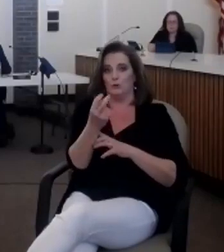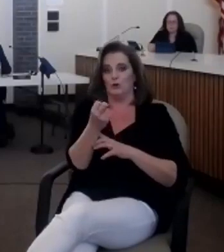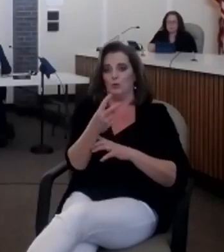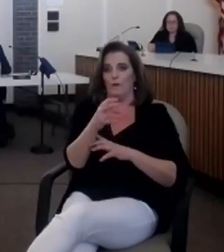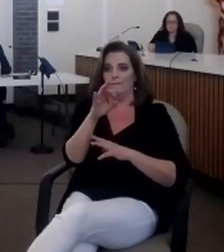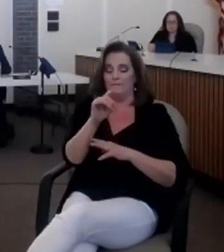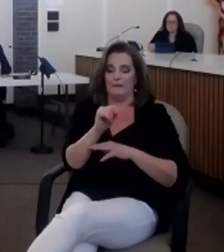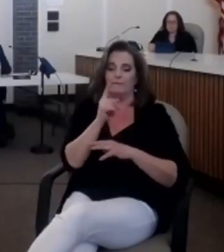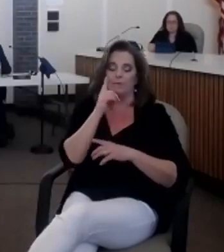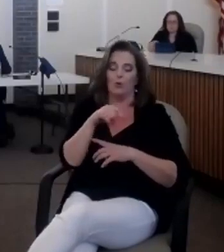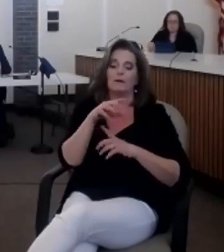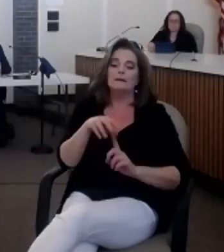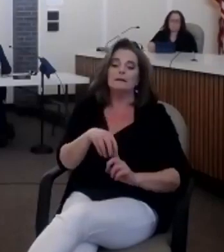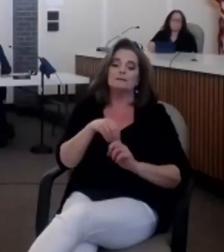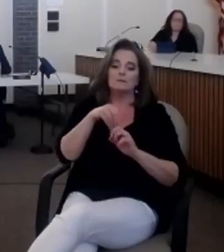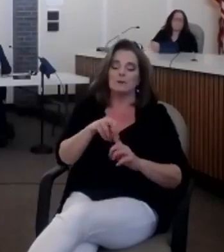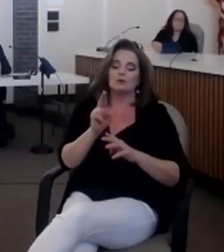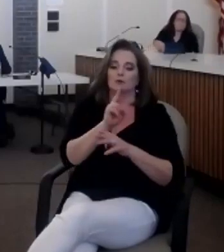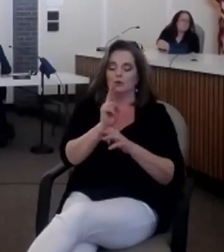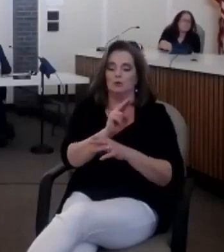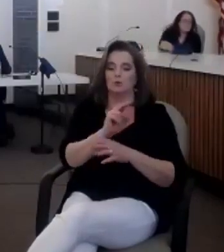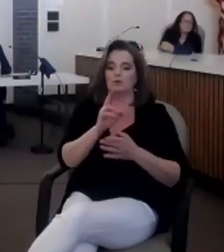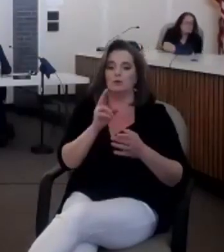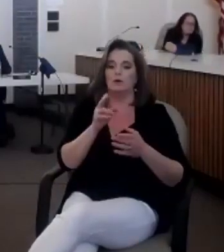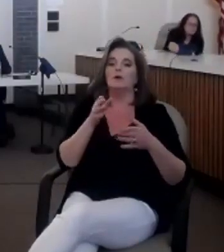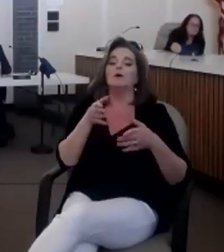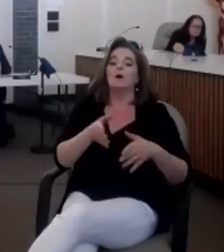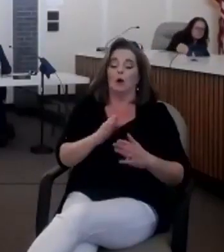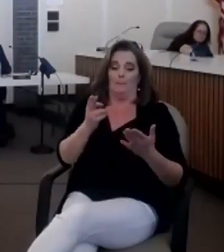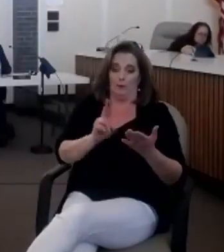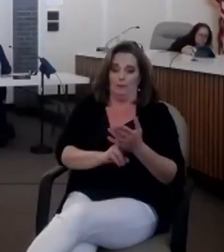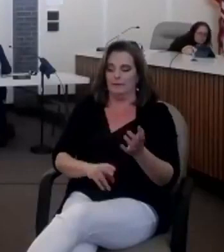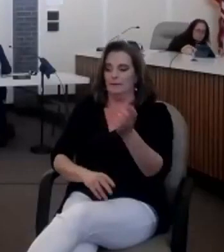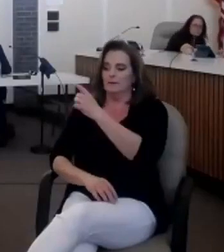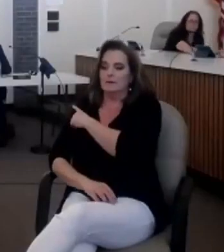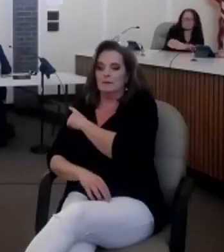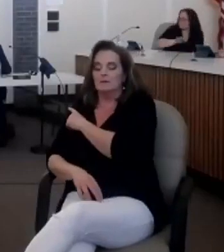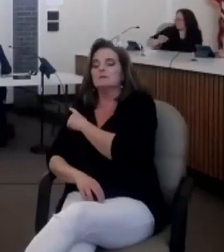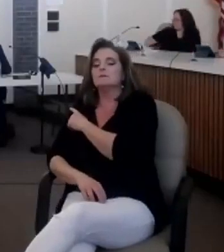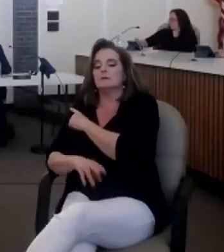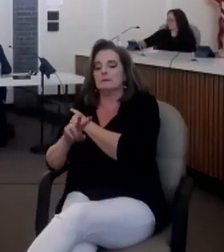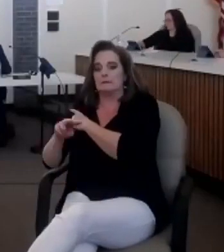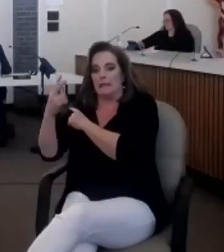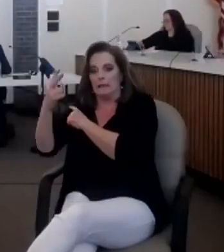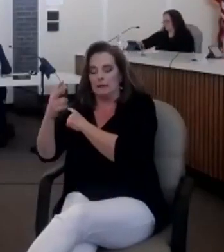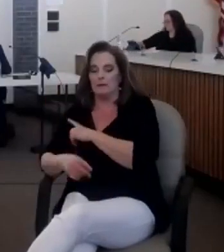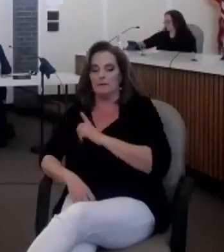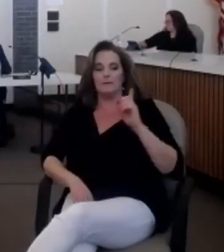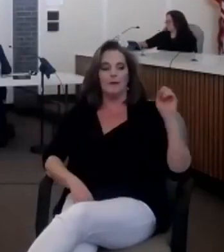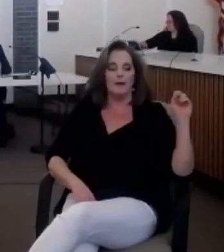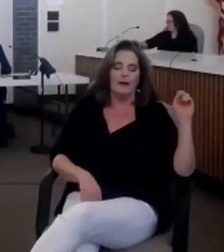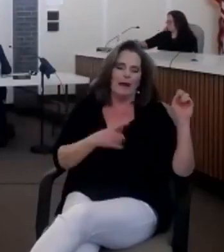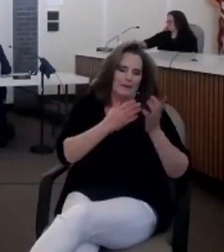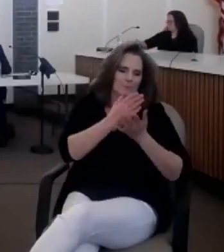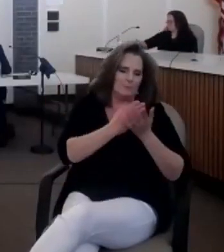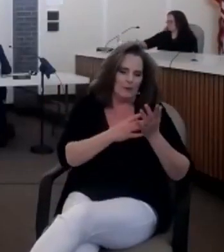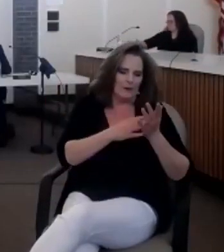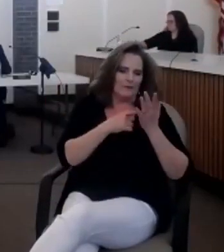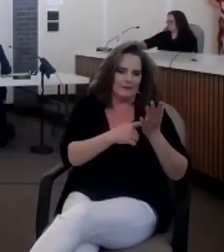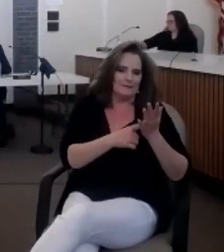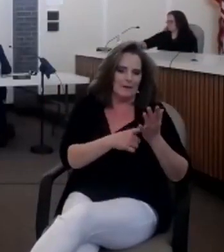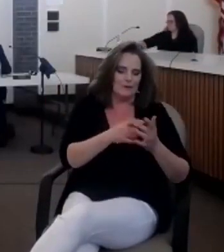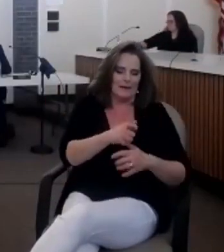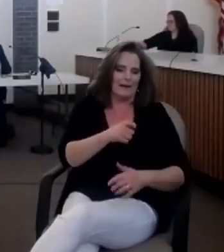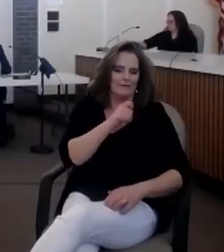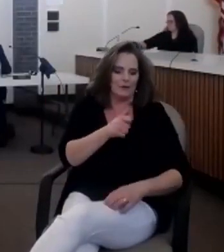approved. Second. So as part of the discussion, I haven't heard Becky announce any, but